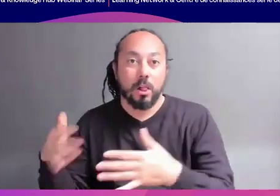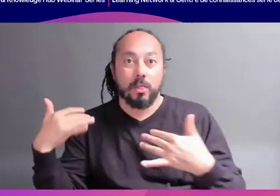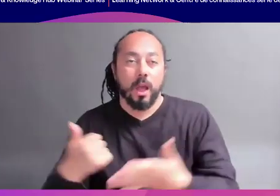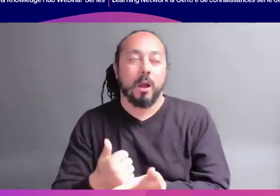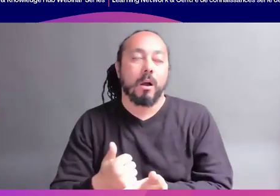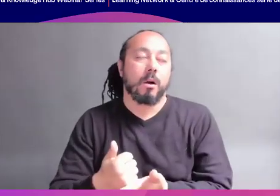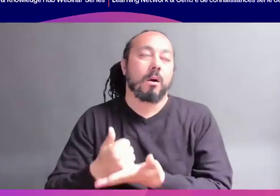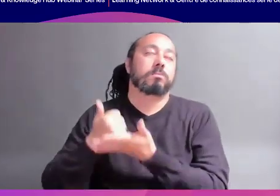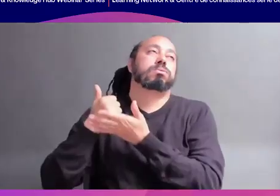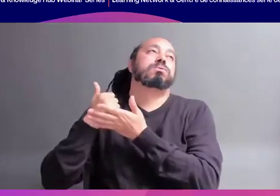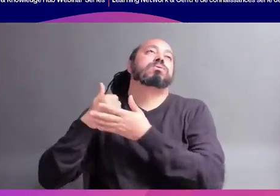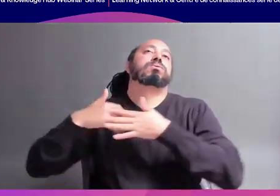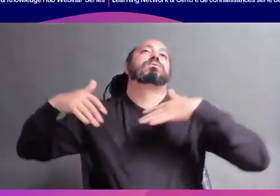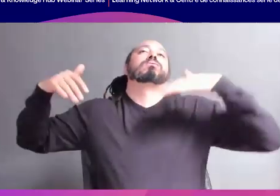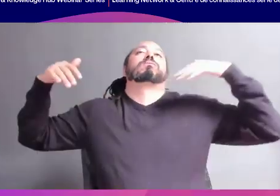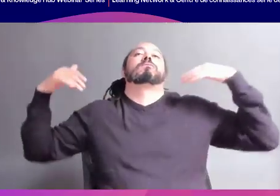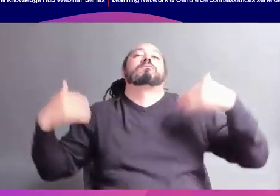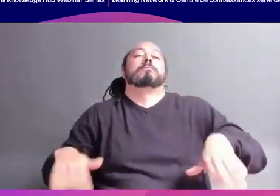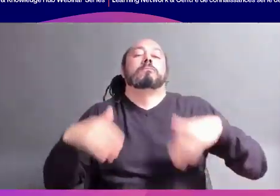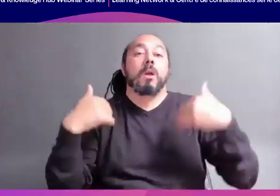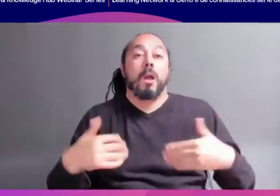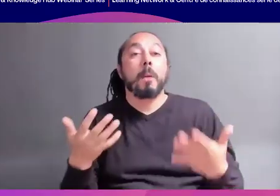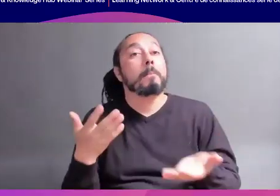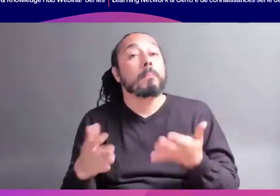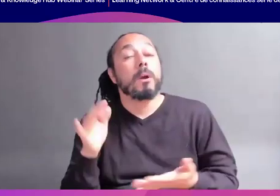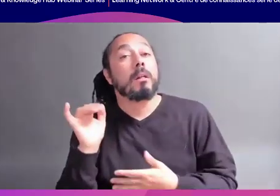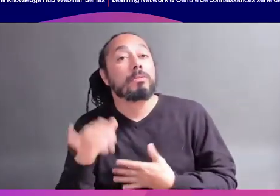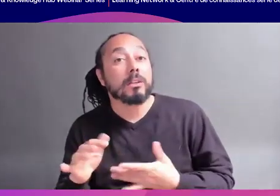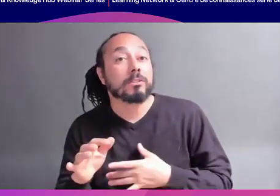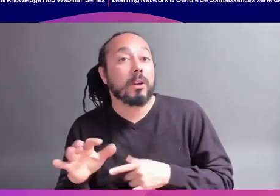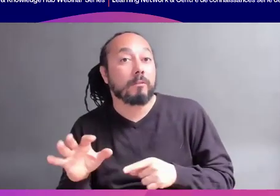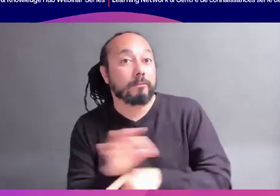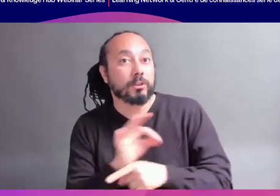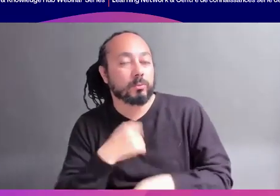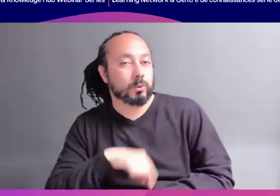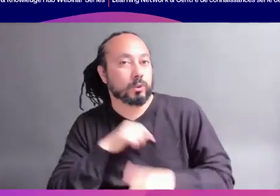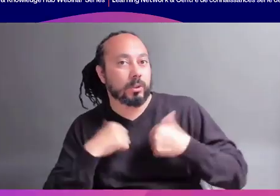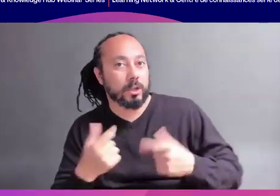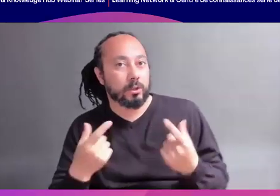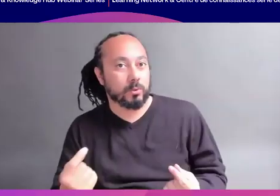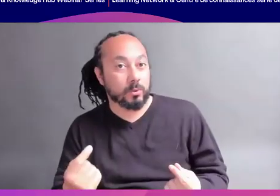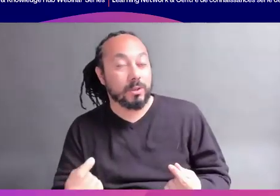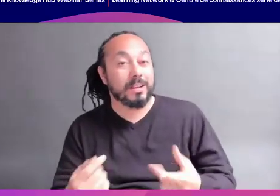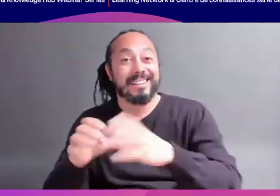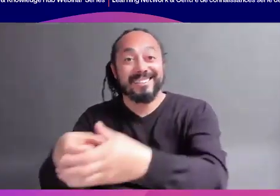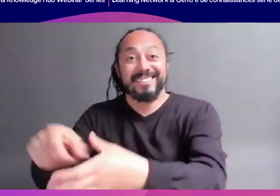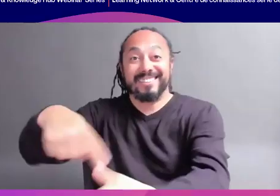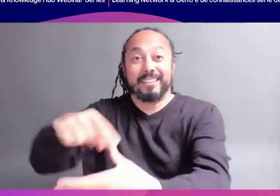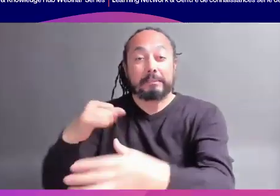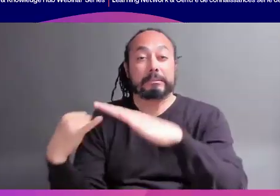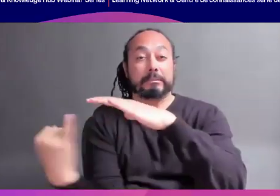helpful. Maybe it's a function of what we're trying to do, and that is to bring two previously siloed areas